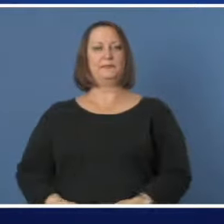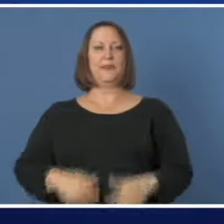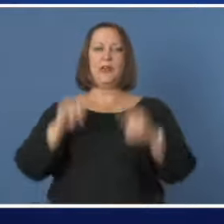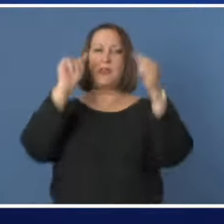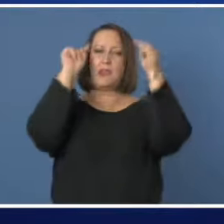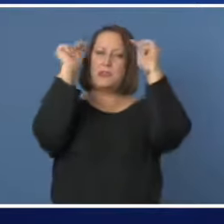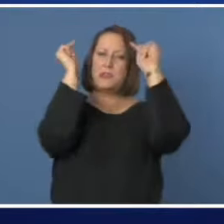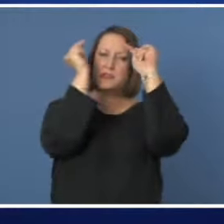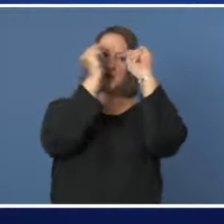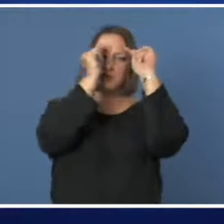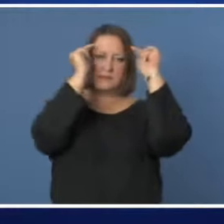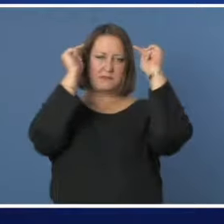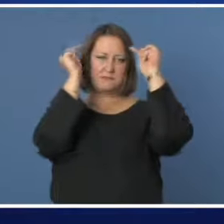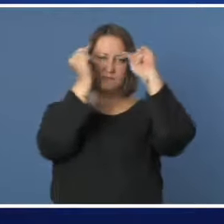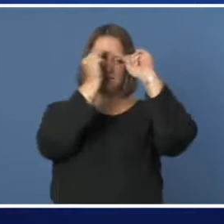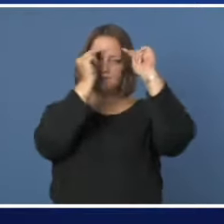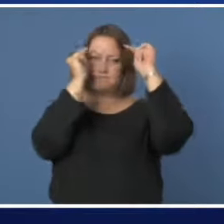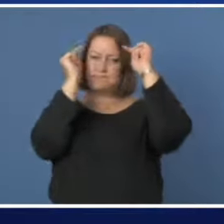Severe headache